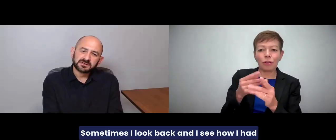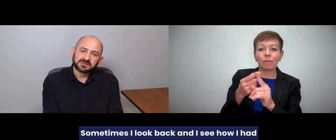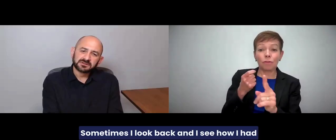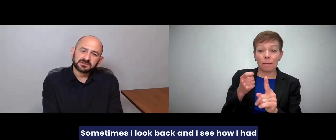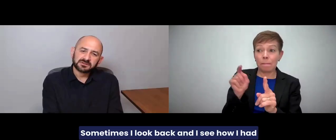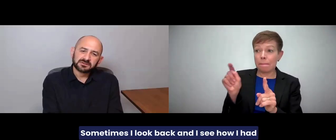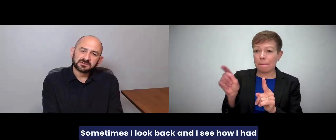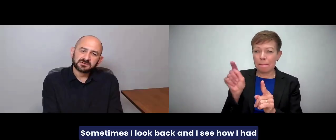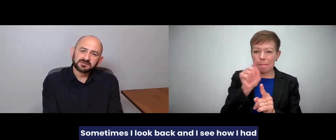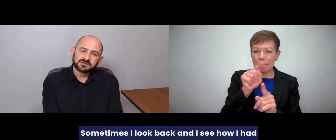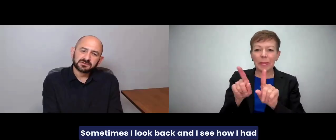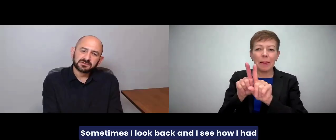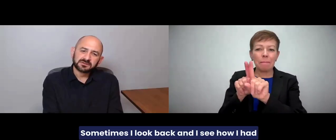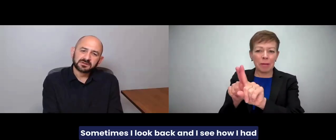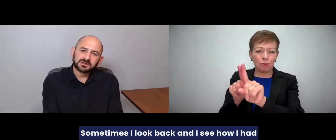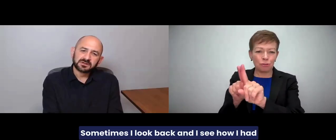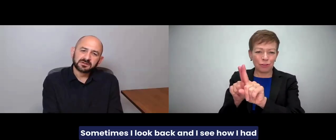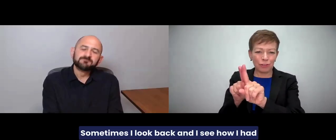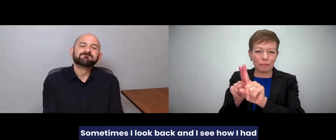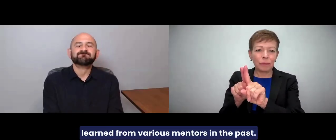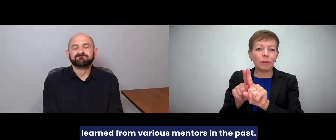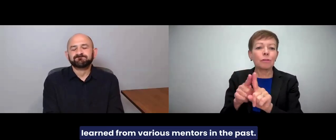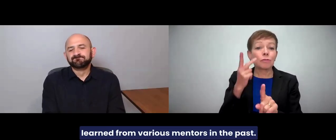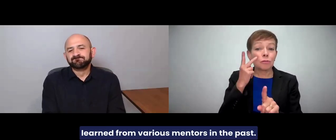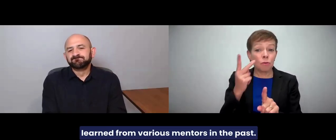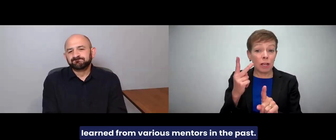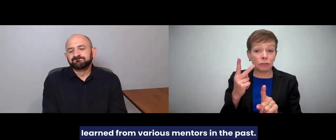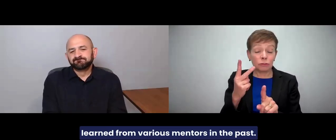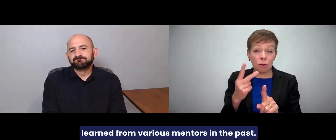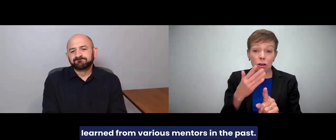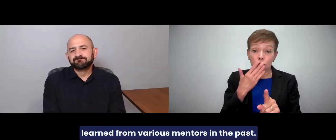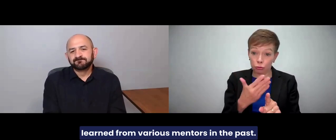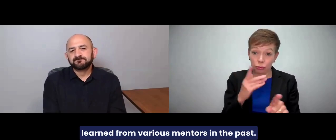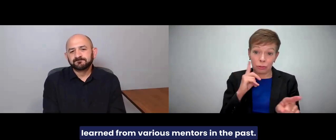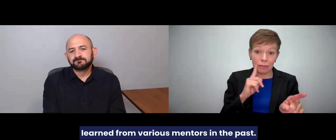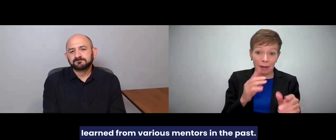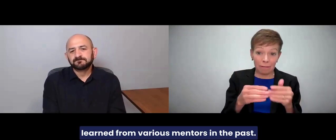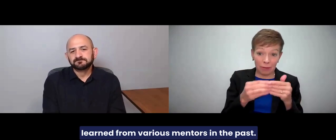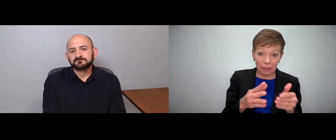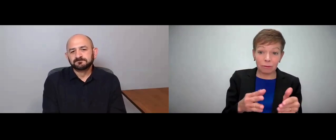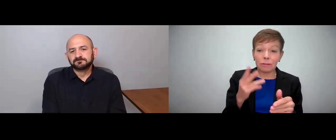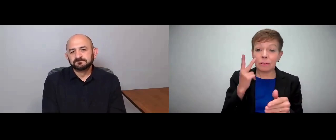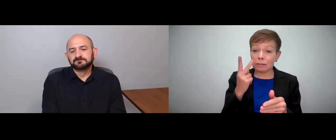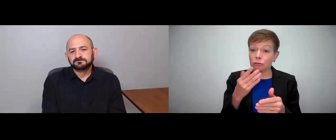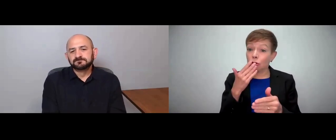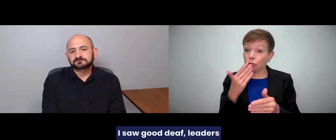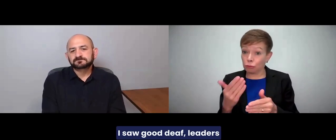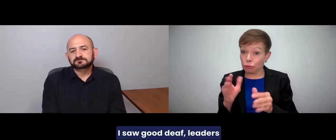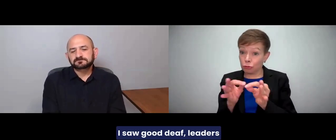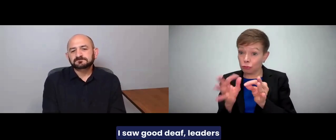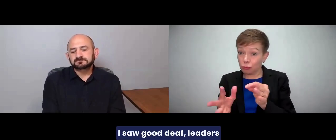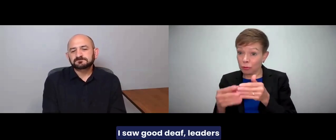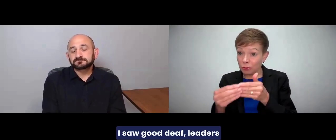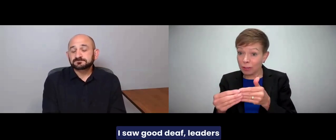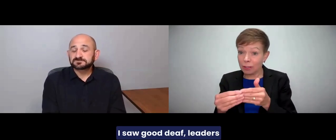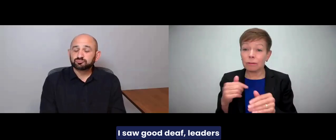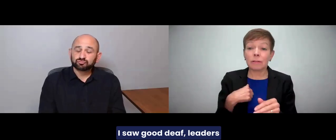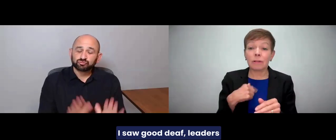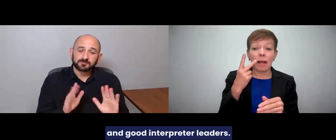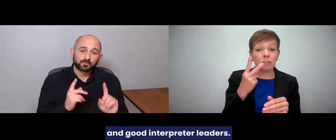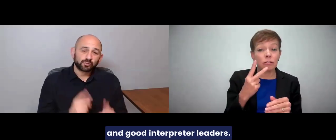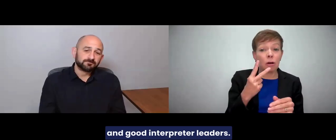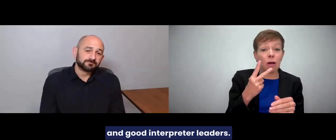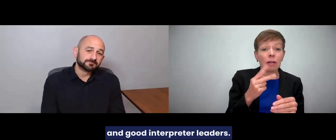Sometimes I look back and I see how I have learned from various mentors in the past. I saw good deaf